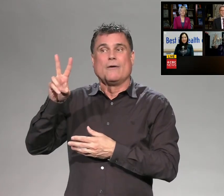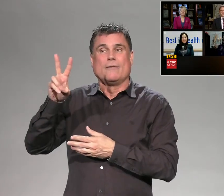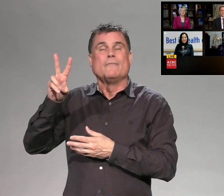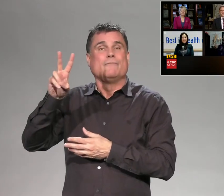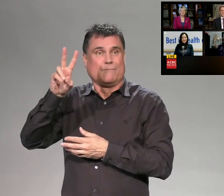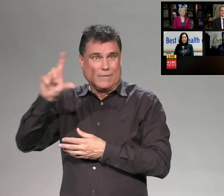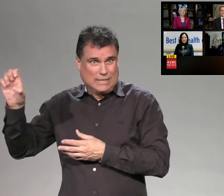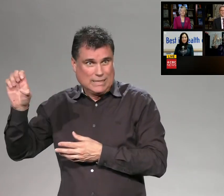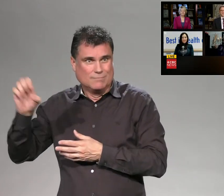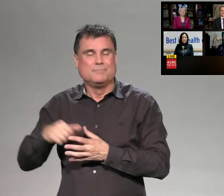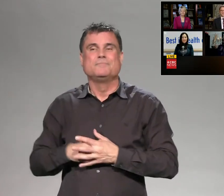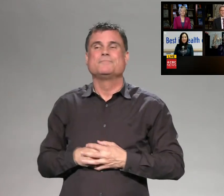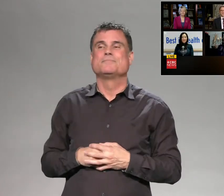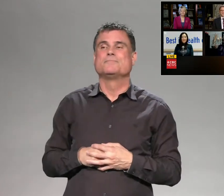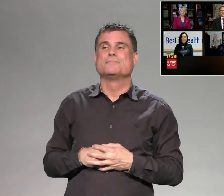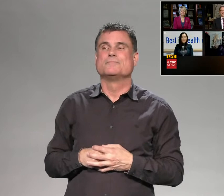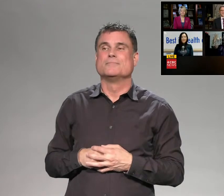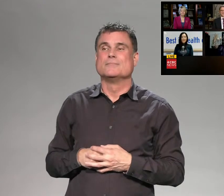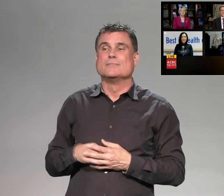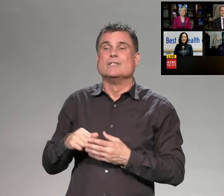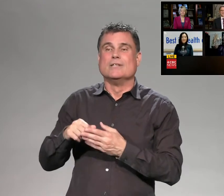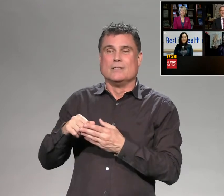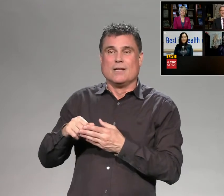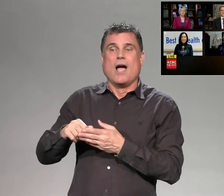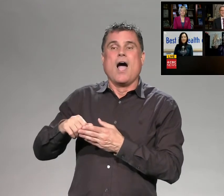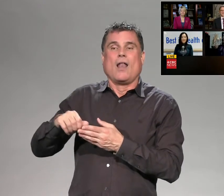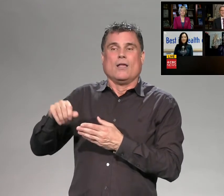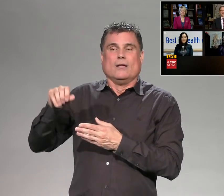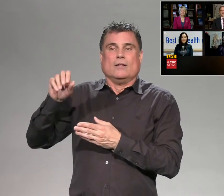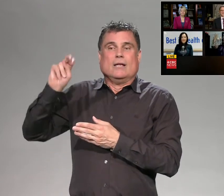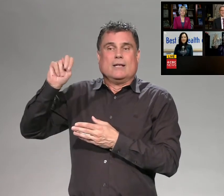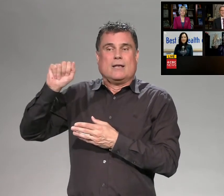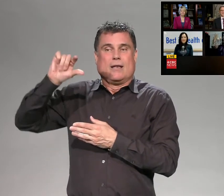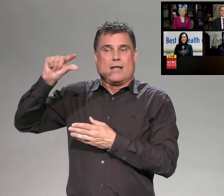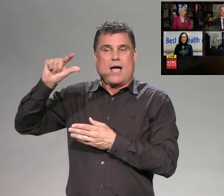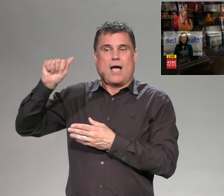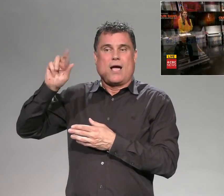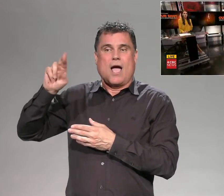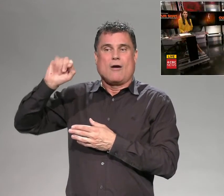about the vaccine rollout plan in BC, you can head to